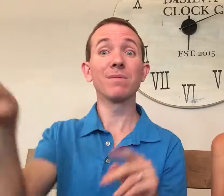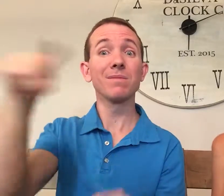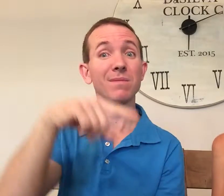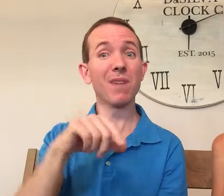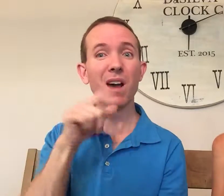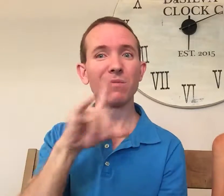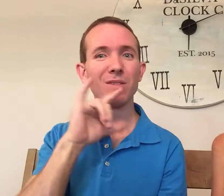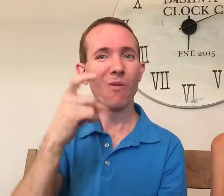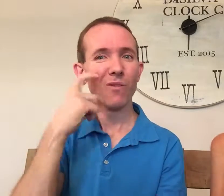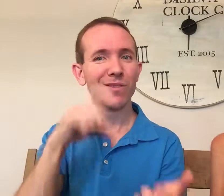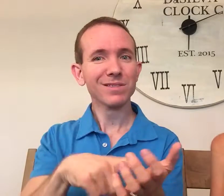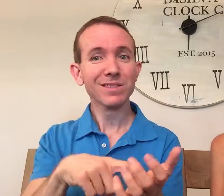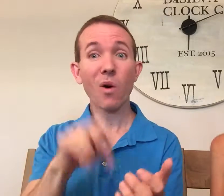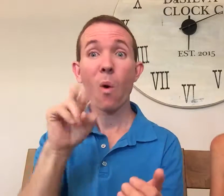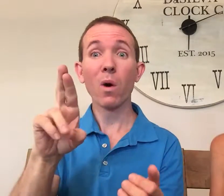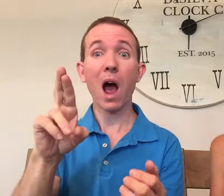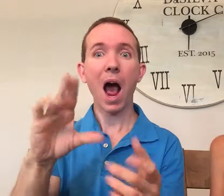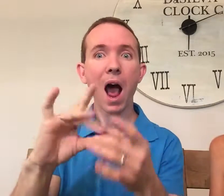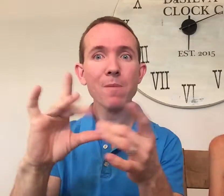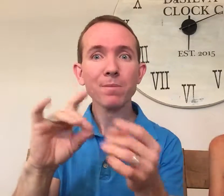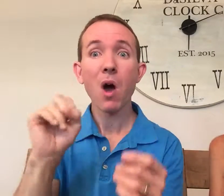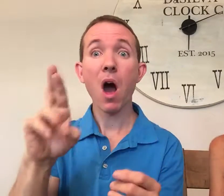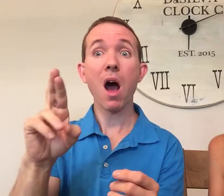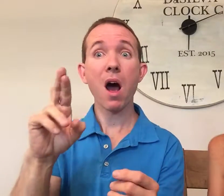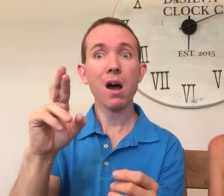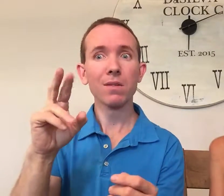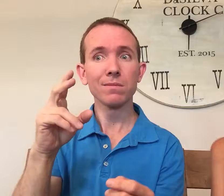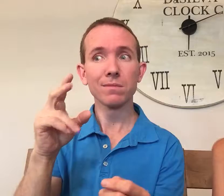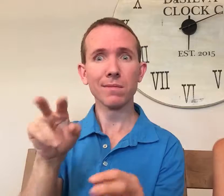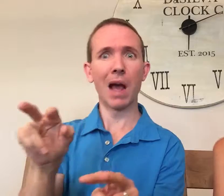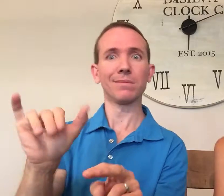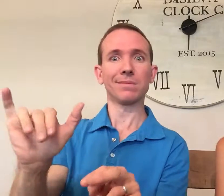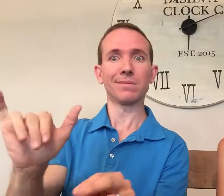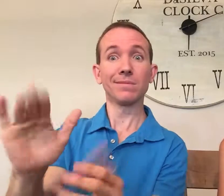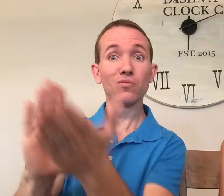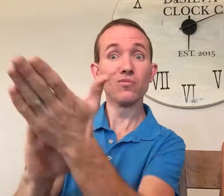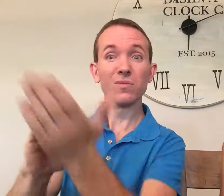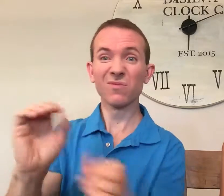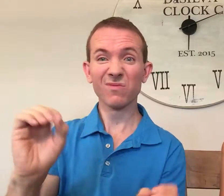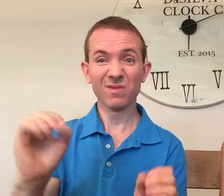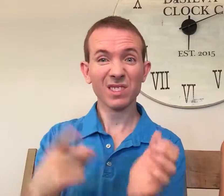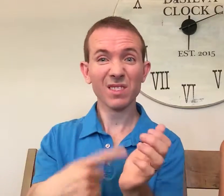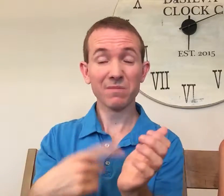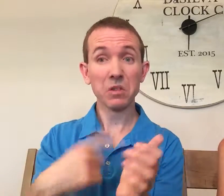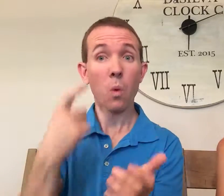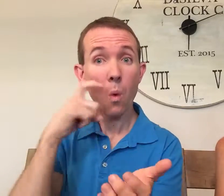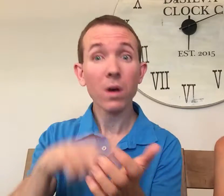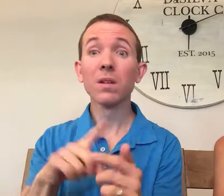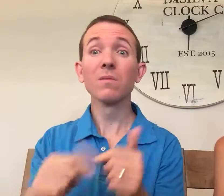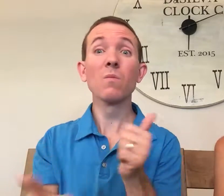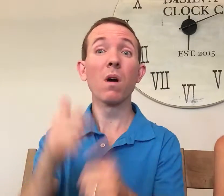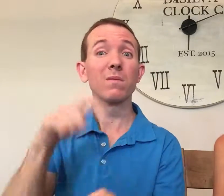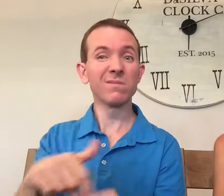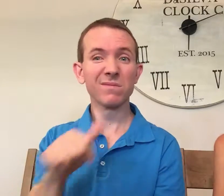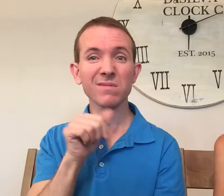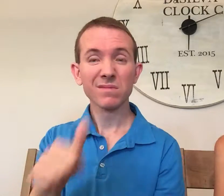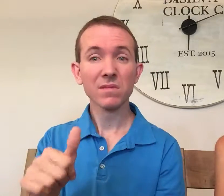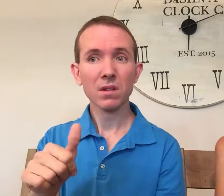more. We put a lot of effort in, and people don't really recognize or notice or comment. Sometimes they don't give you any